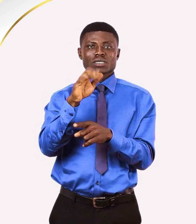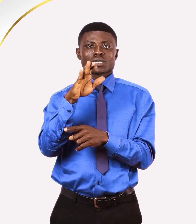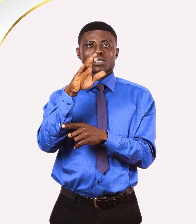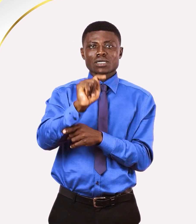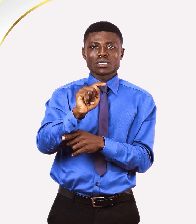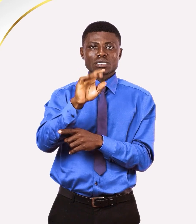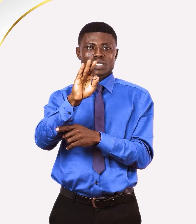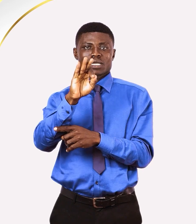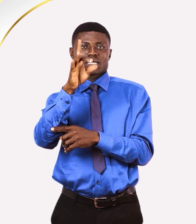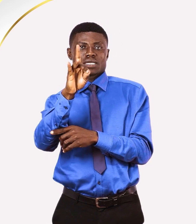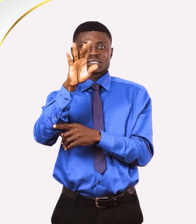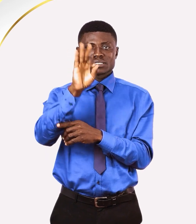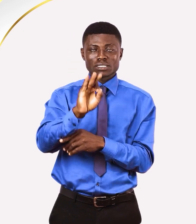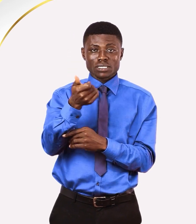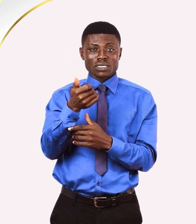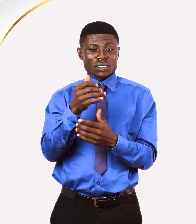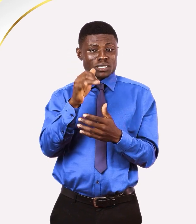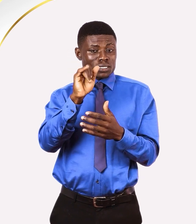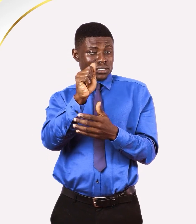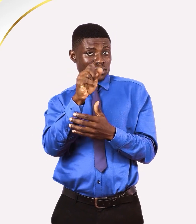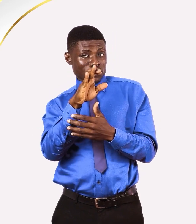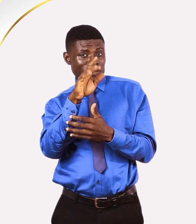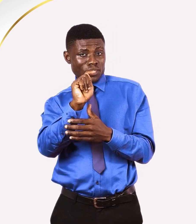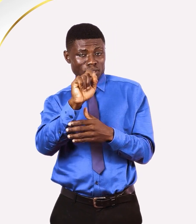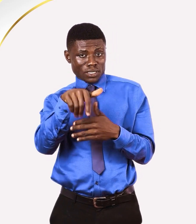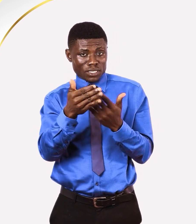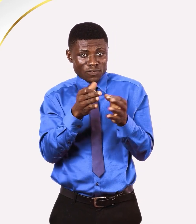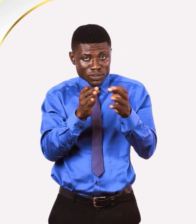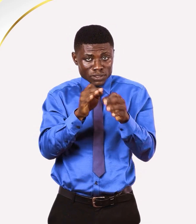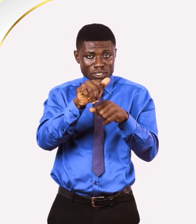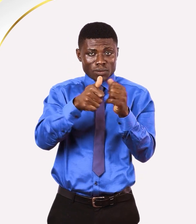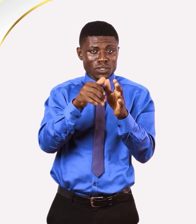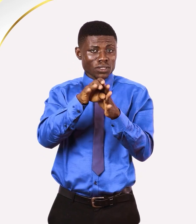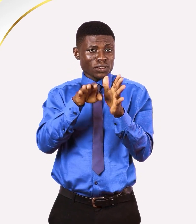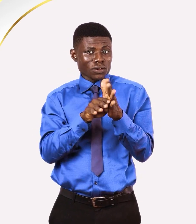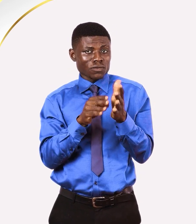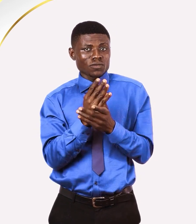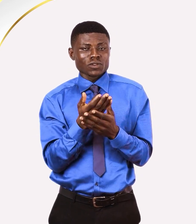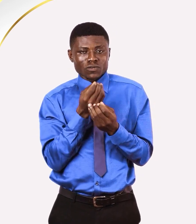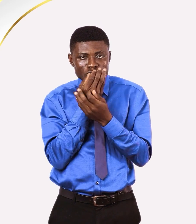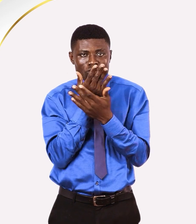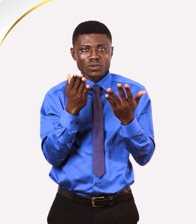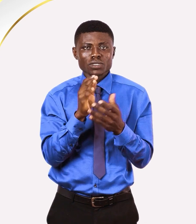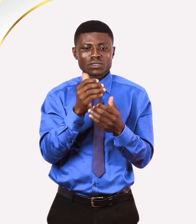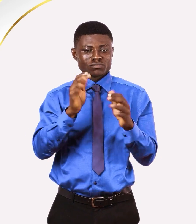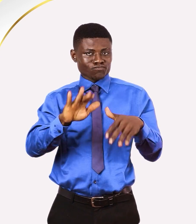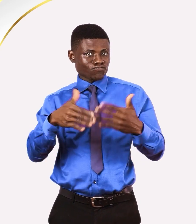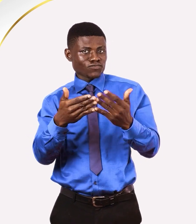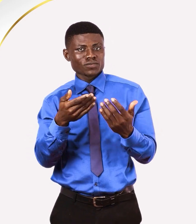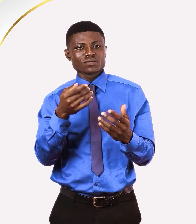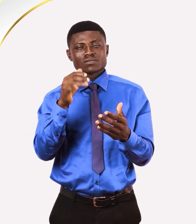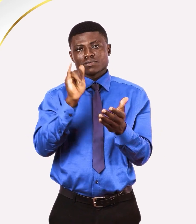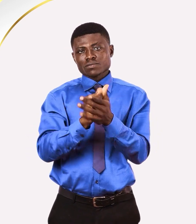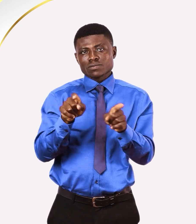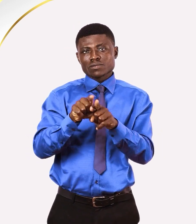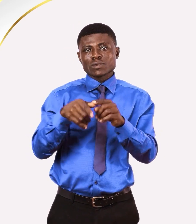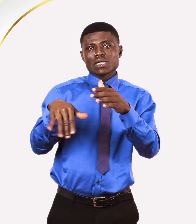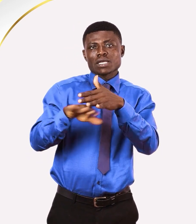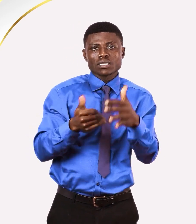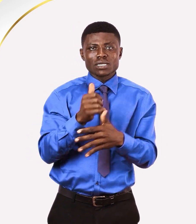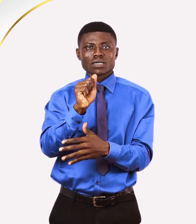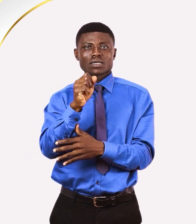Act 989. The Act gives substance to the constitutional right to information provided